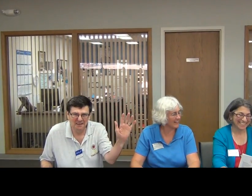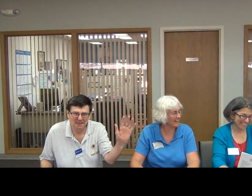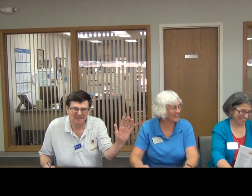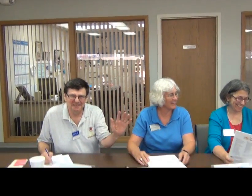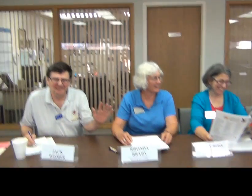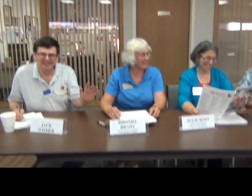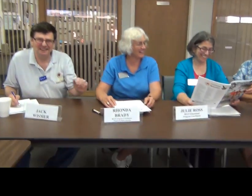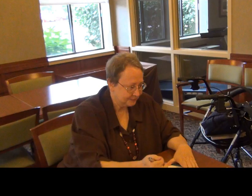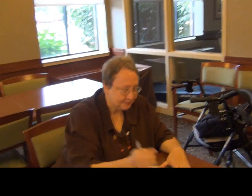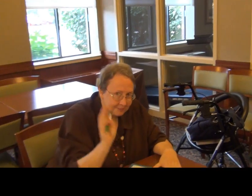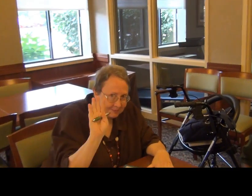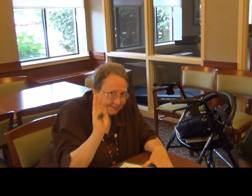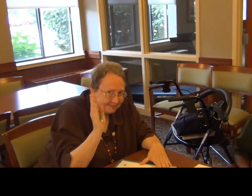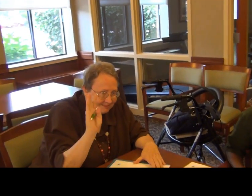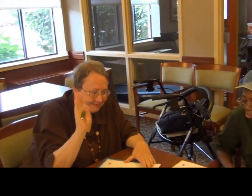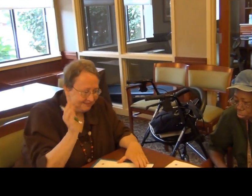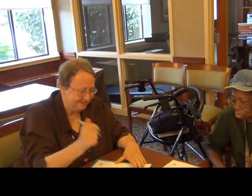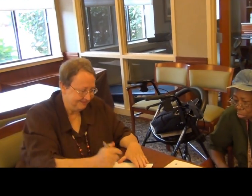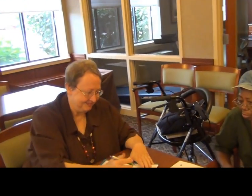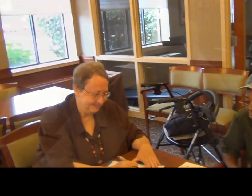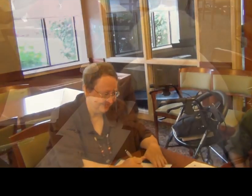Change in a moment. Life can